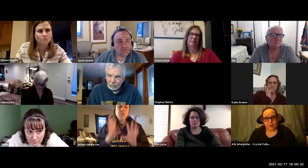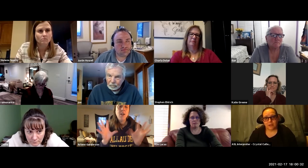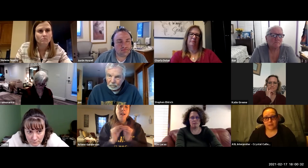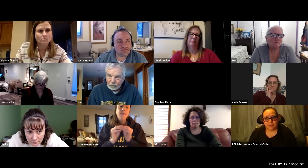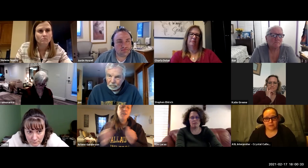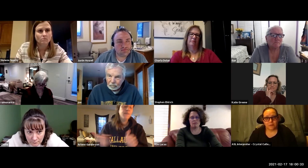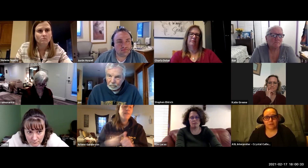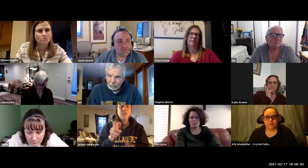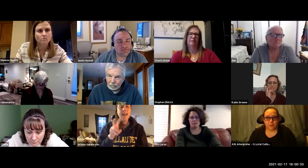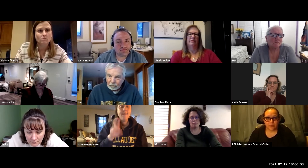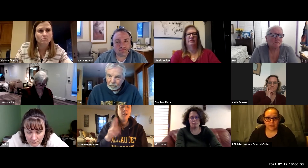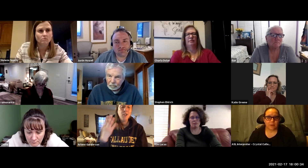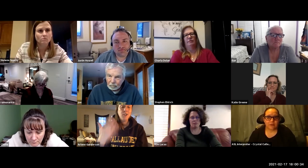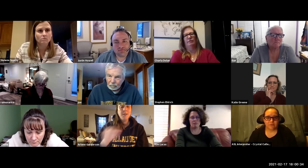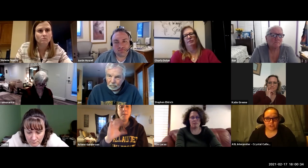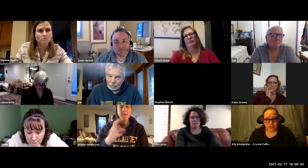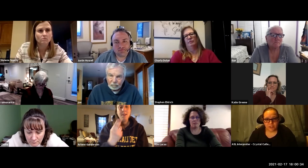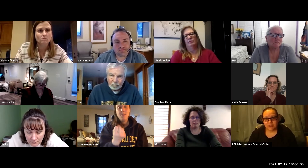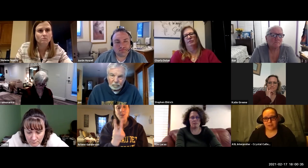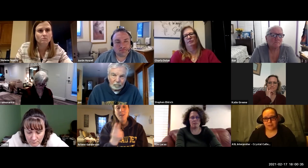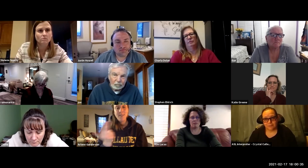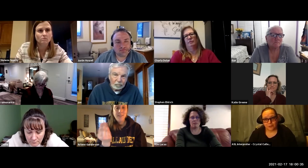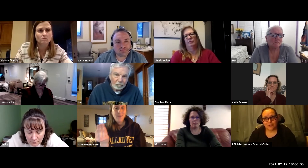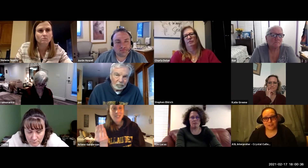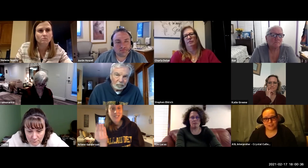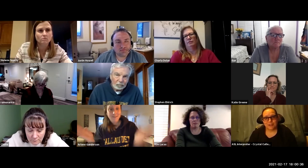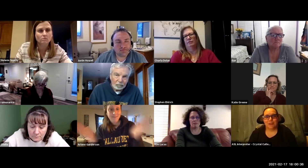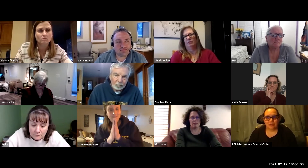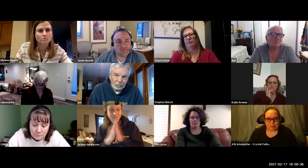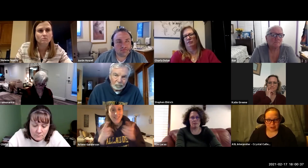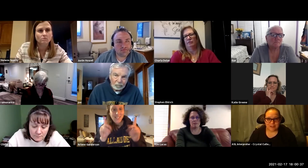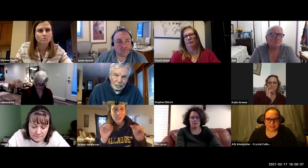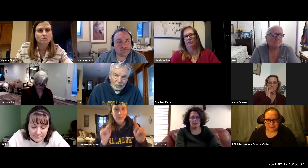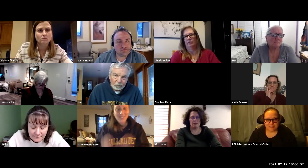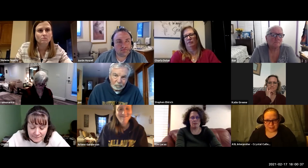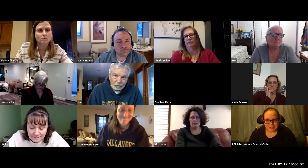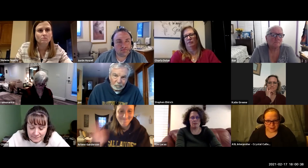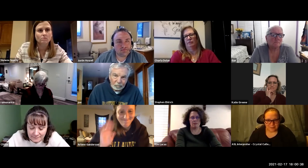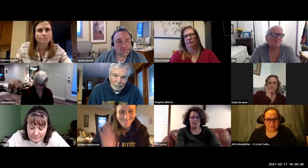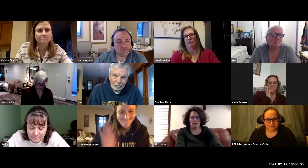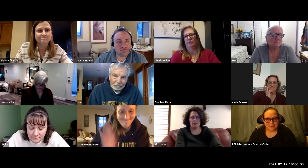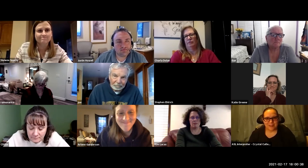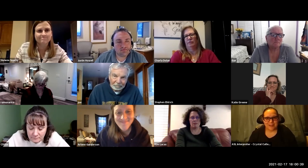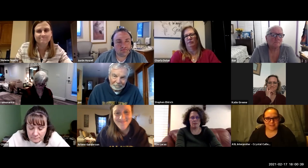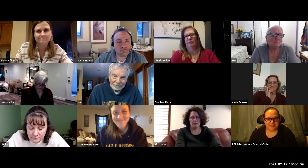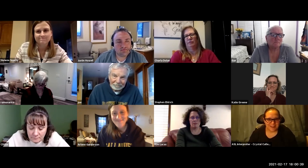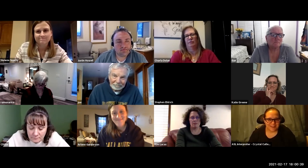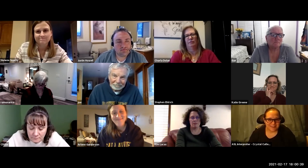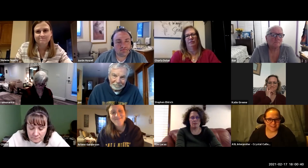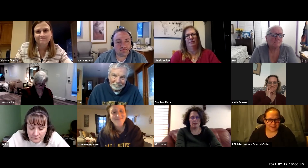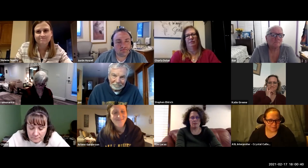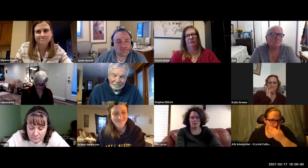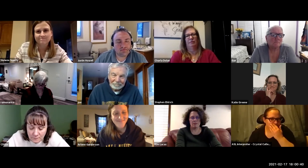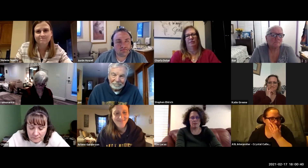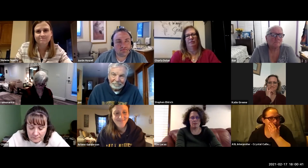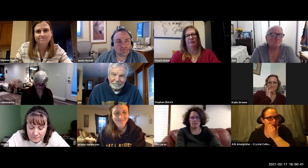we want to talk about deaf education and the first parents meeting ever. We've got that. So yeah,